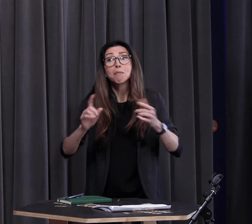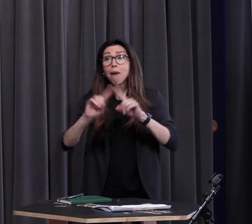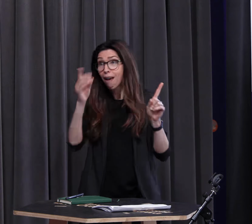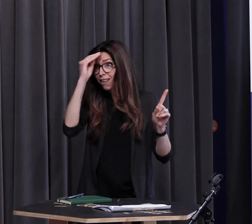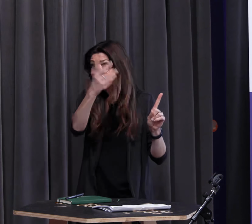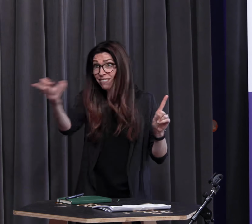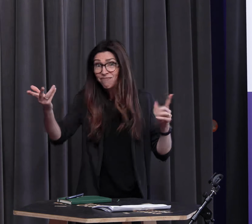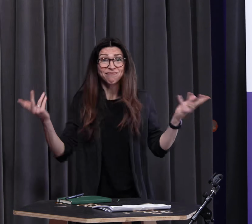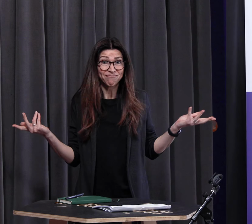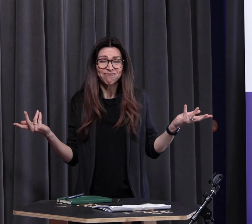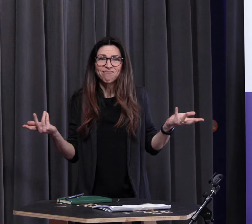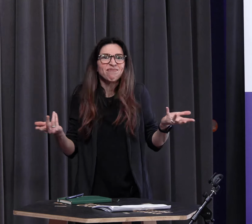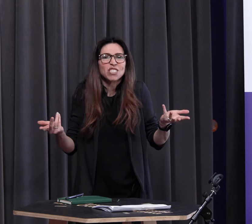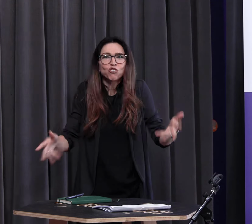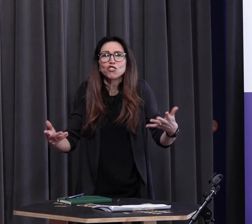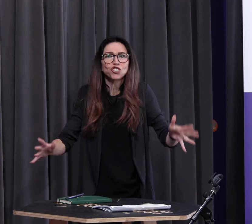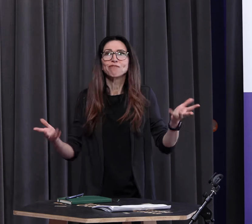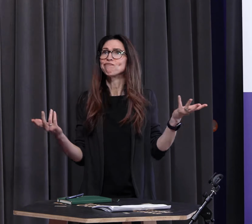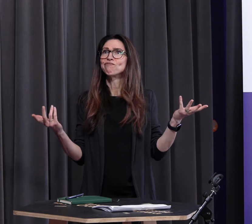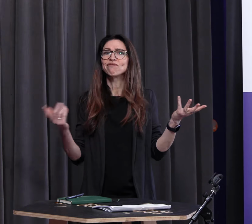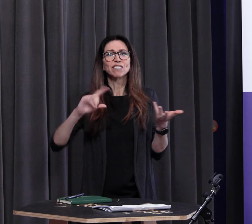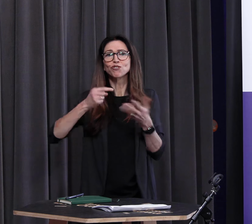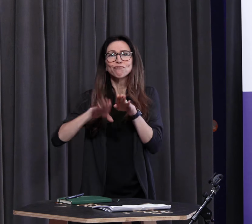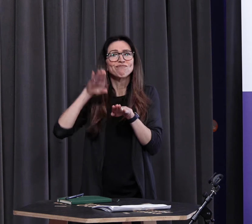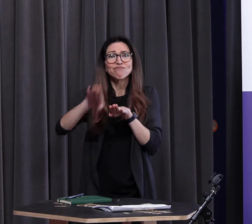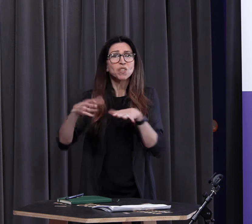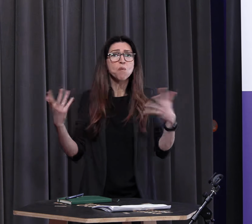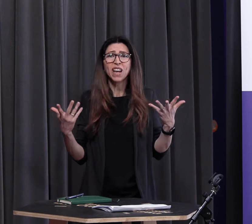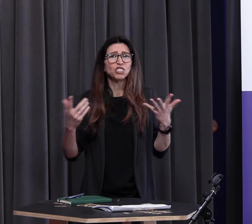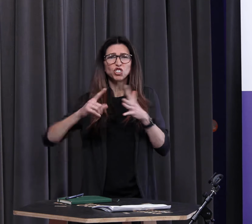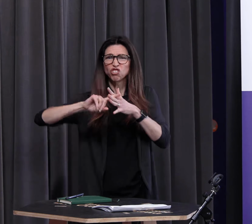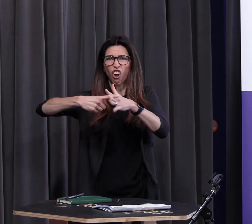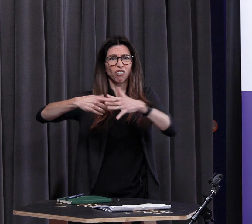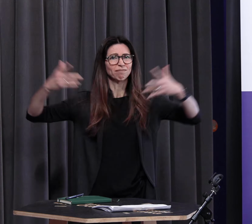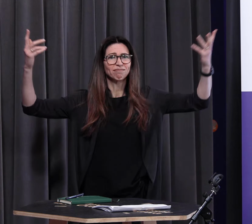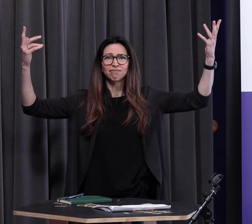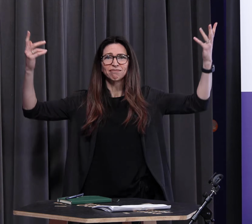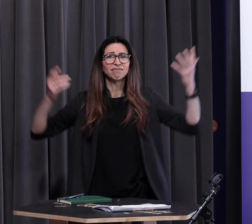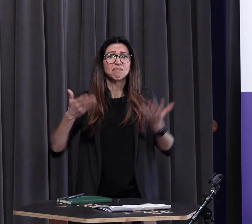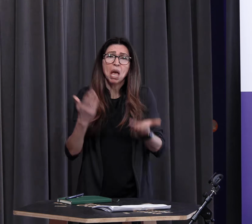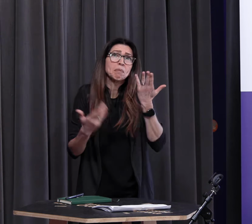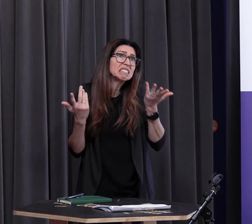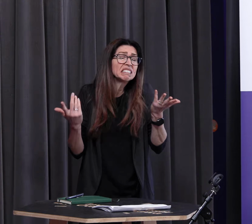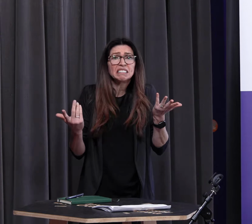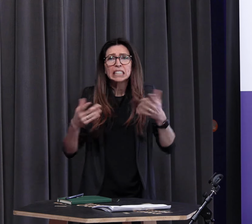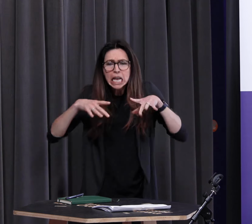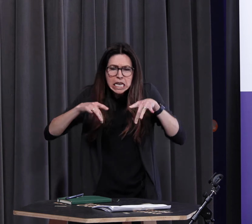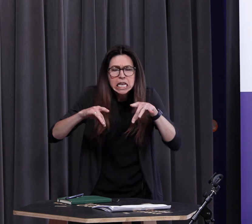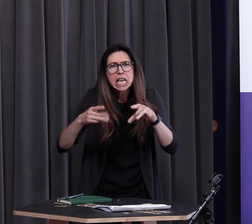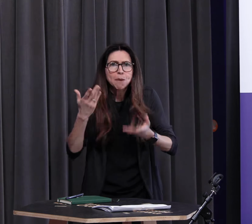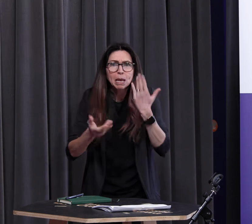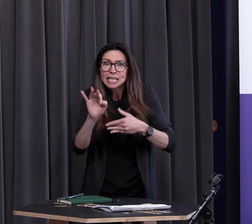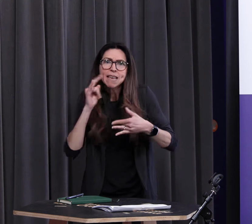you just got to start, and you probably could take a year or two to start using the sign language, but then if